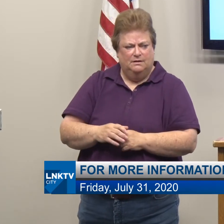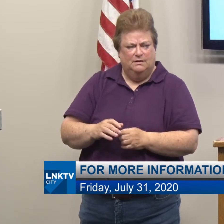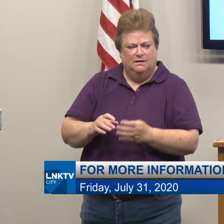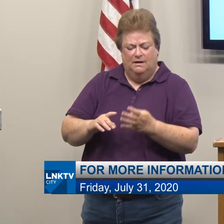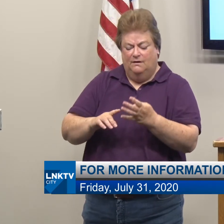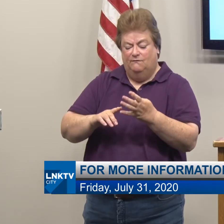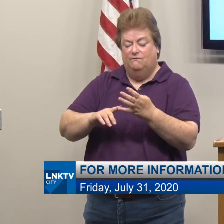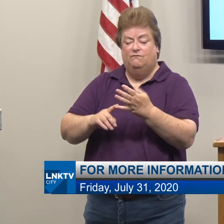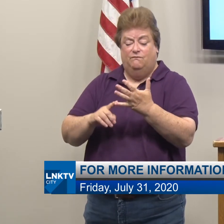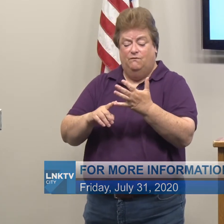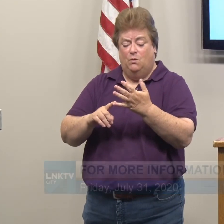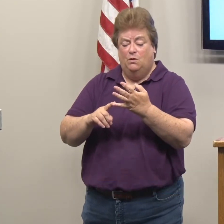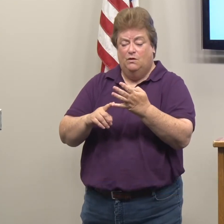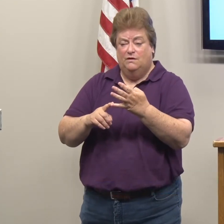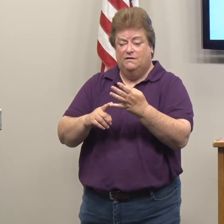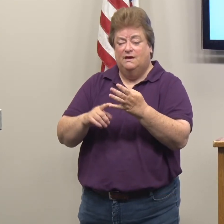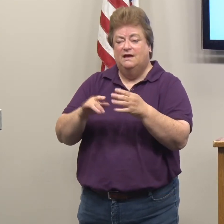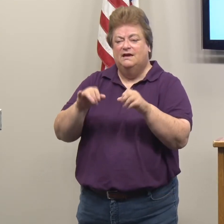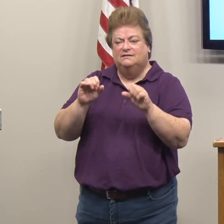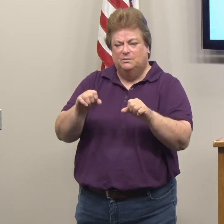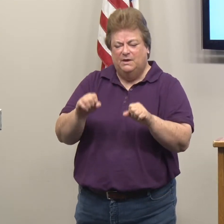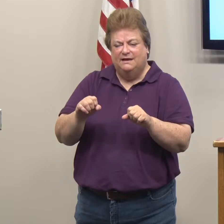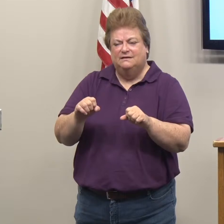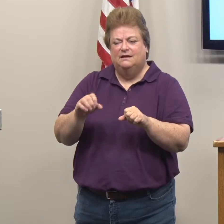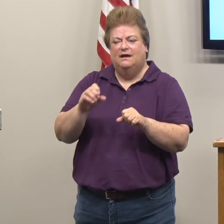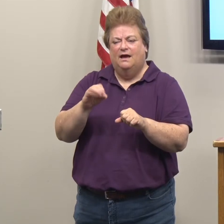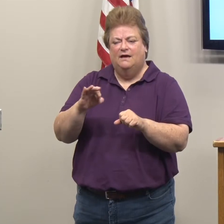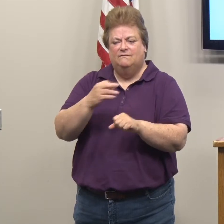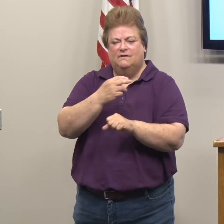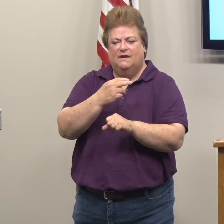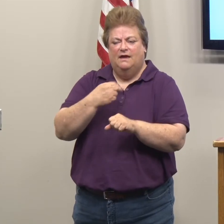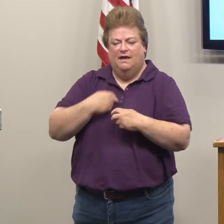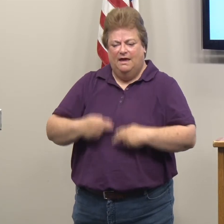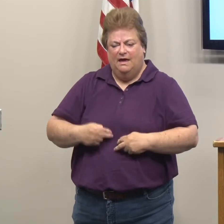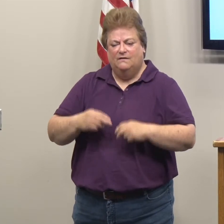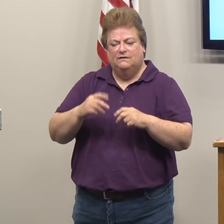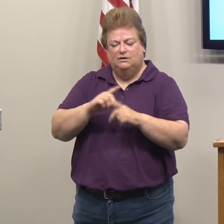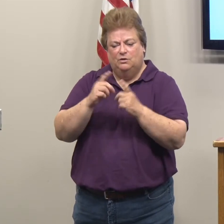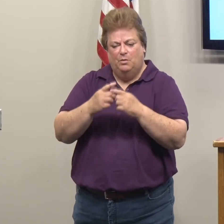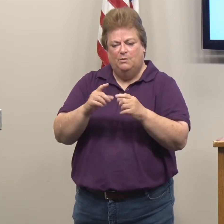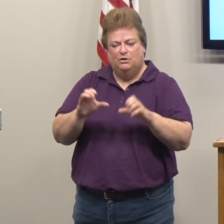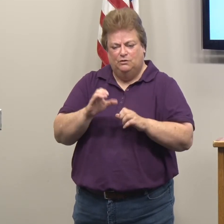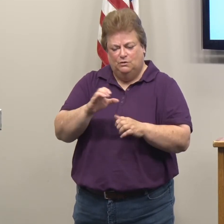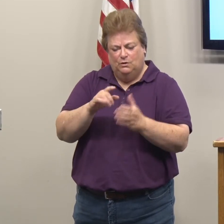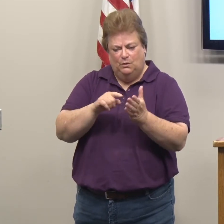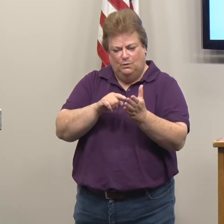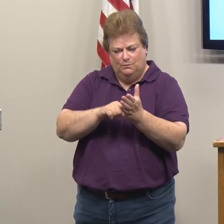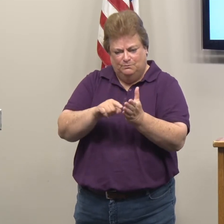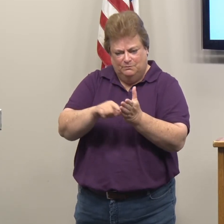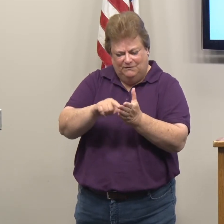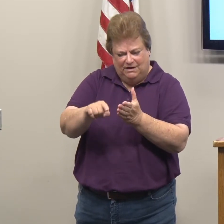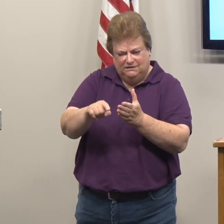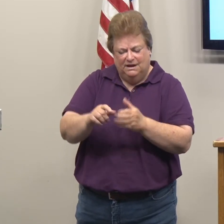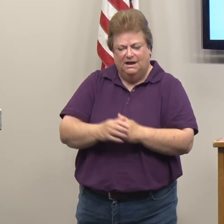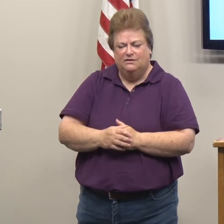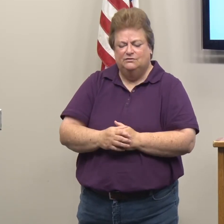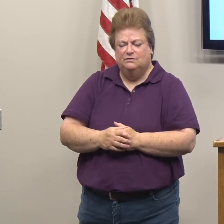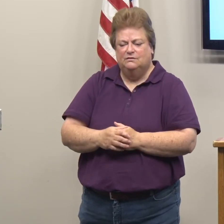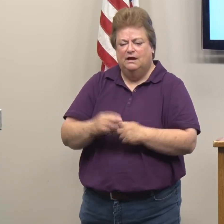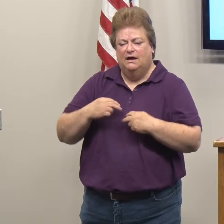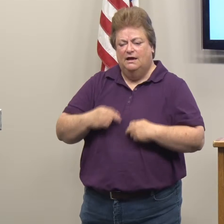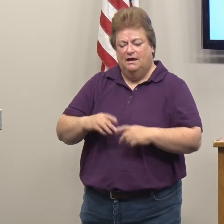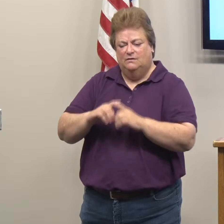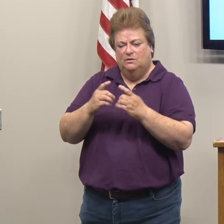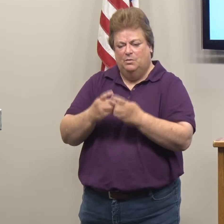we consider is the capacity and ability of the health department to conduct investigations and contact tracing. The health department